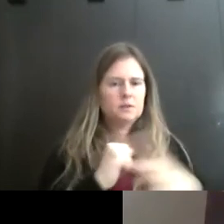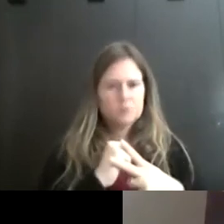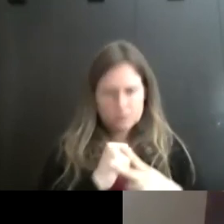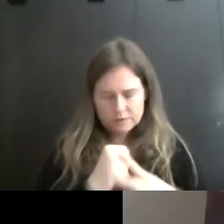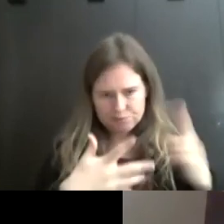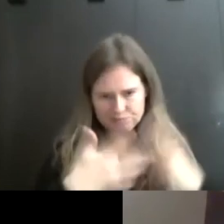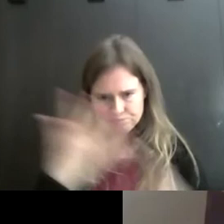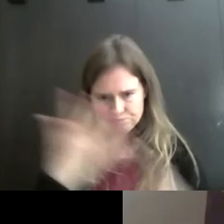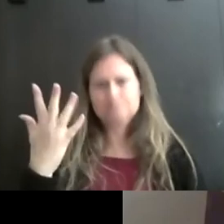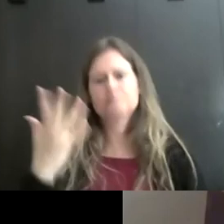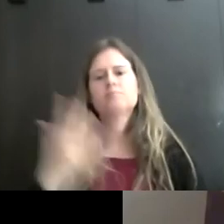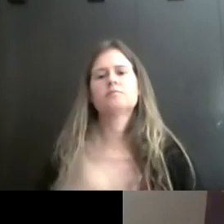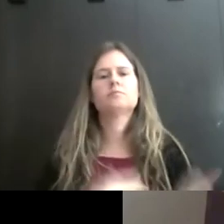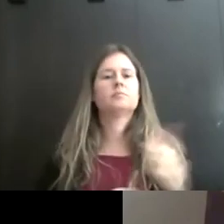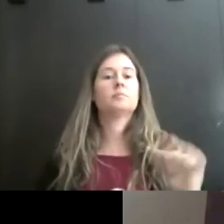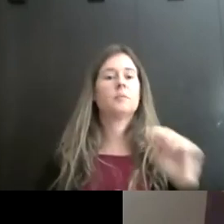If there's any Native groups